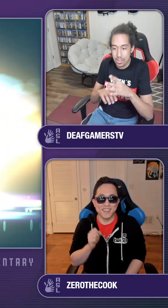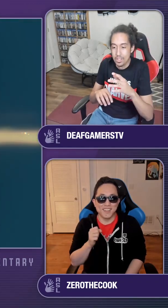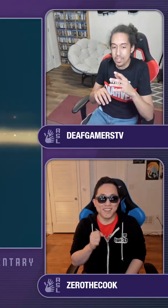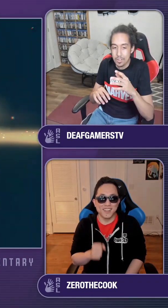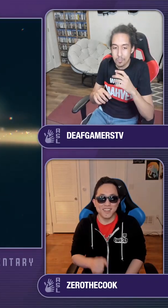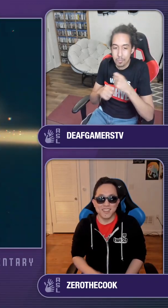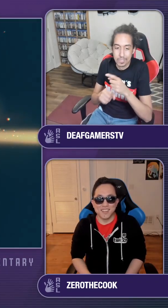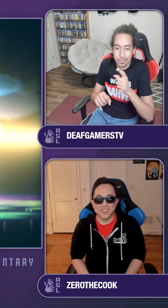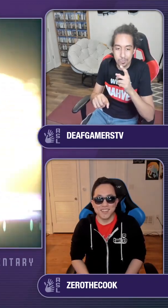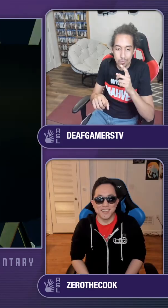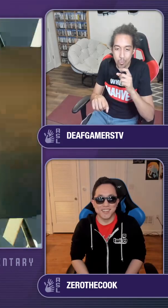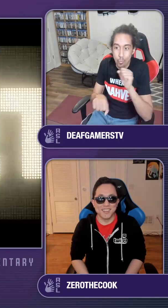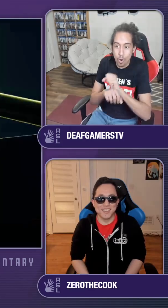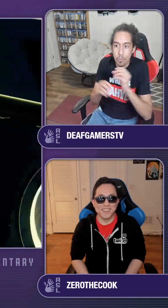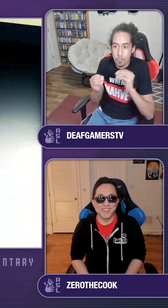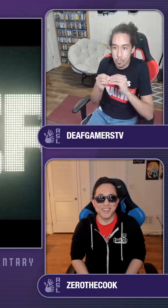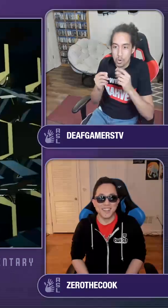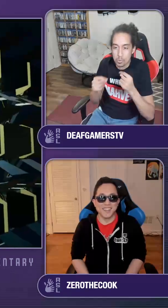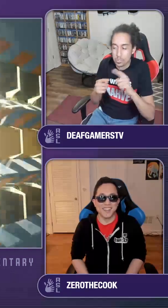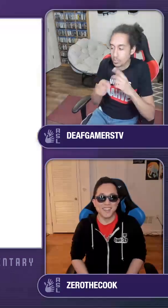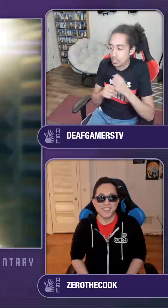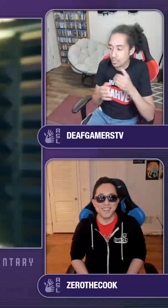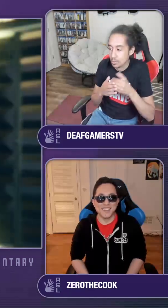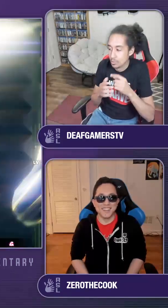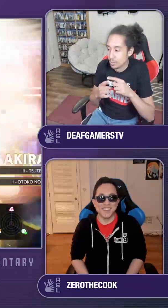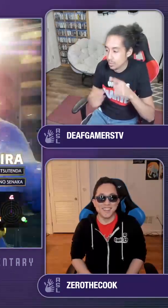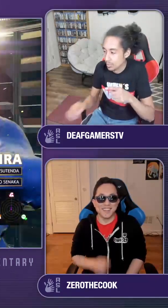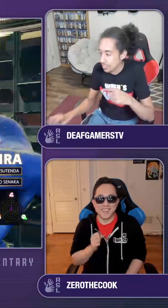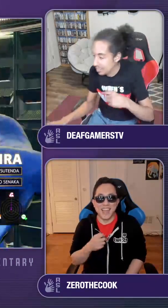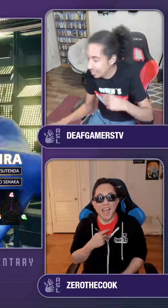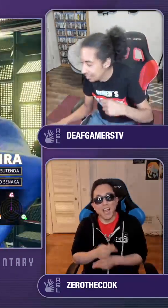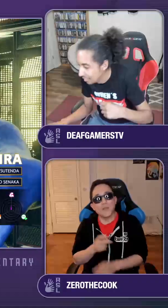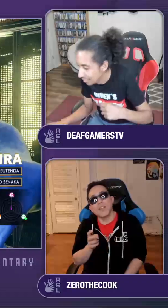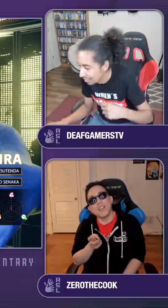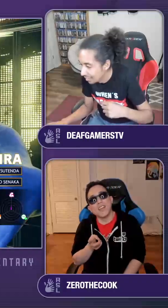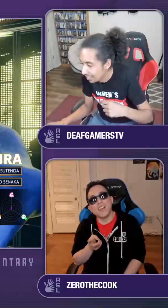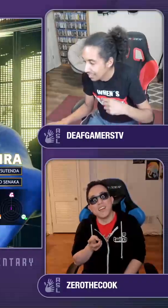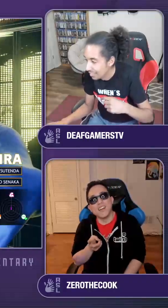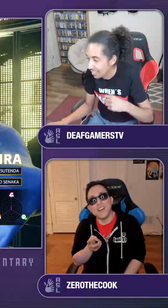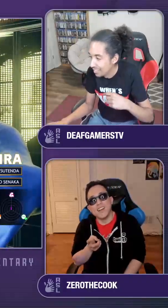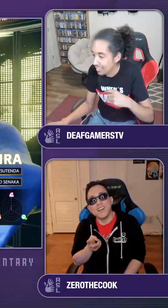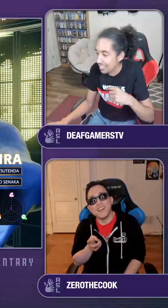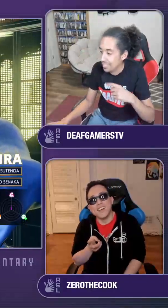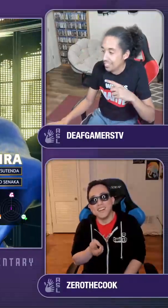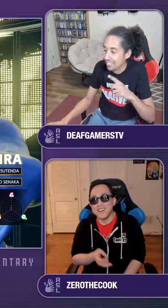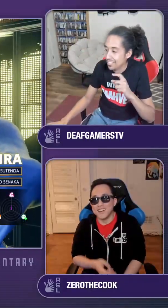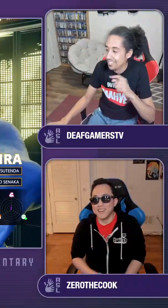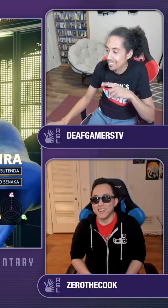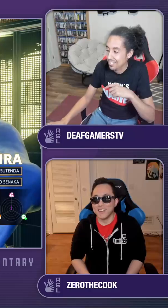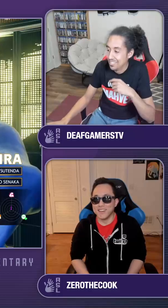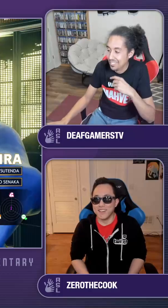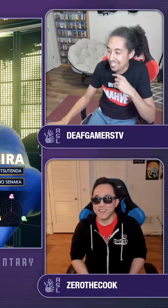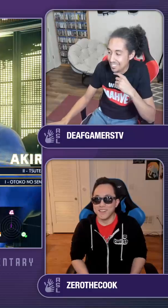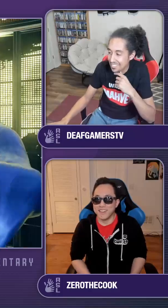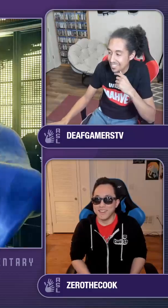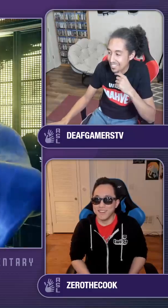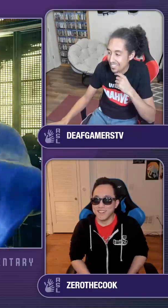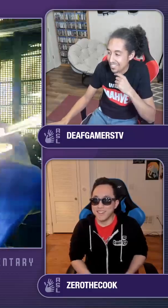varied enough, and definitely not rewarding for how mediocre her mid range had become since the nerfs to V